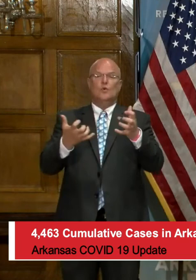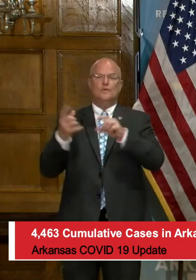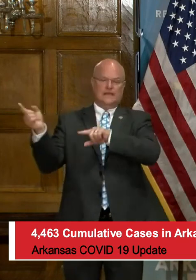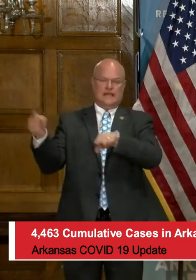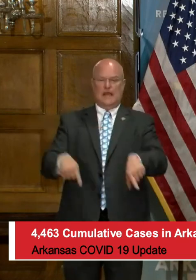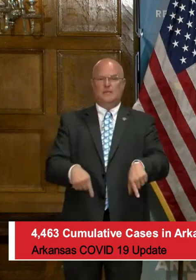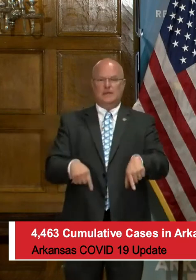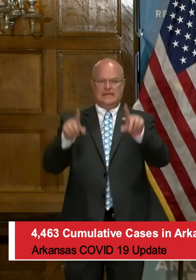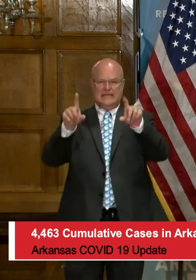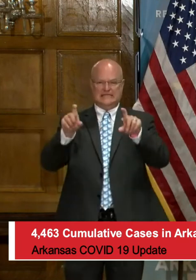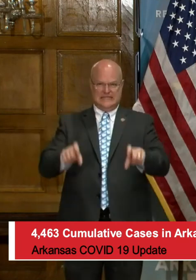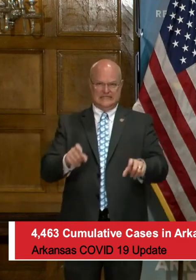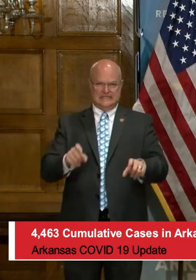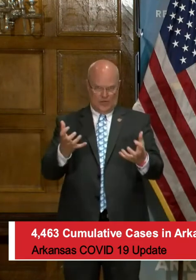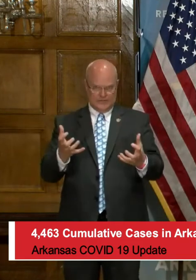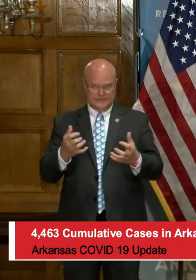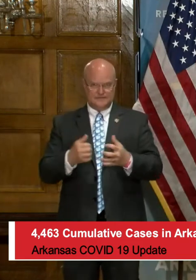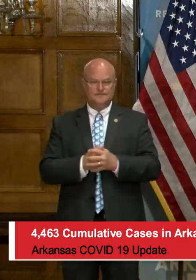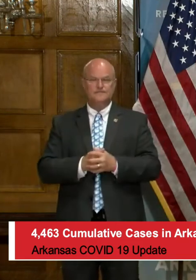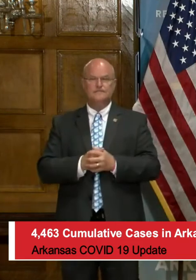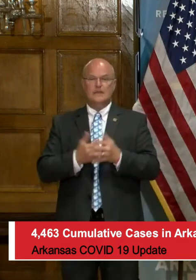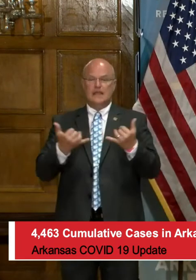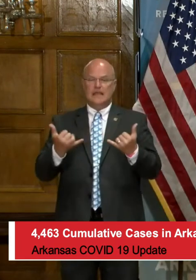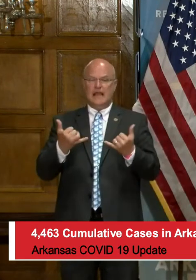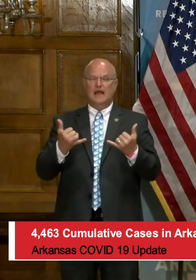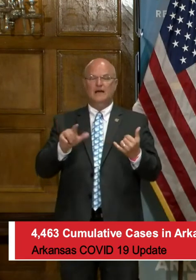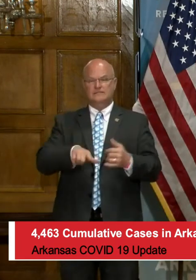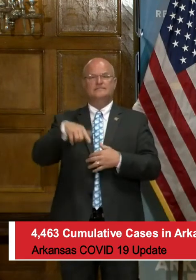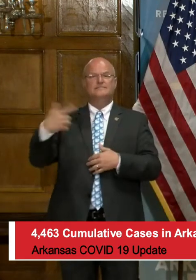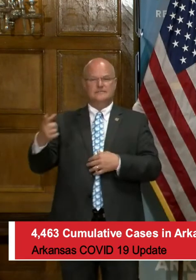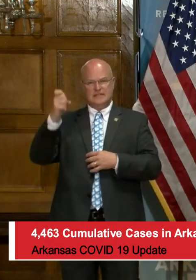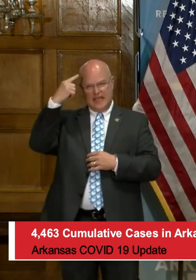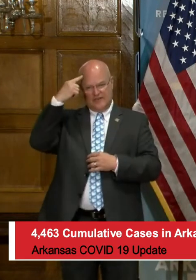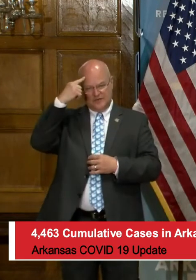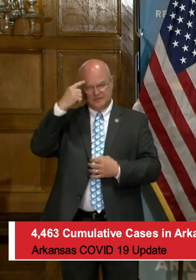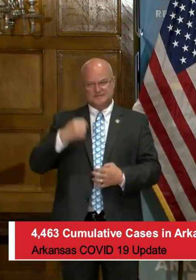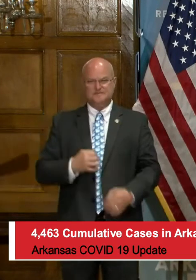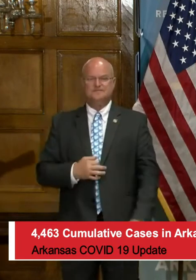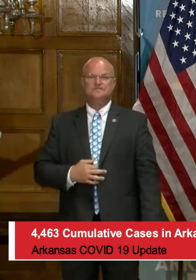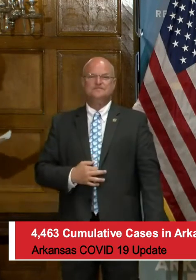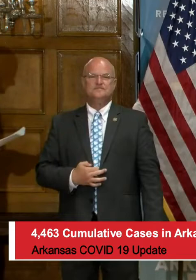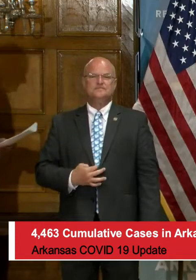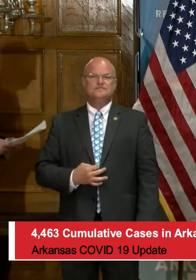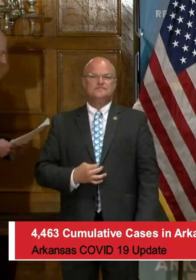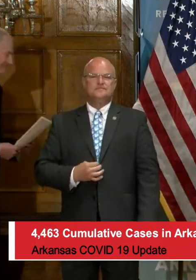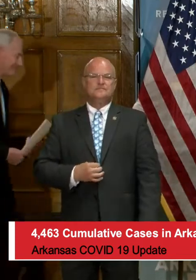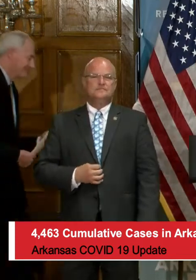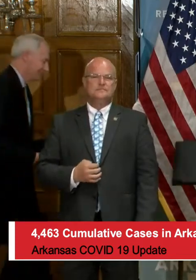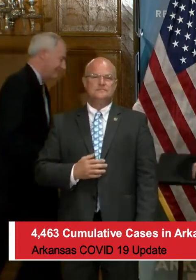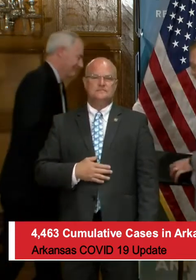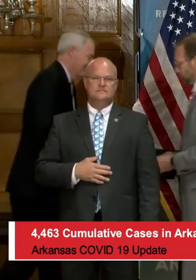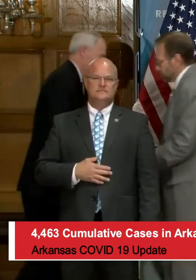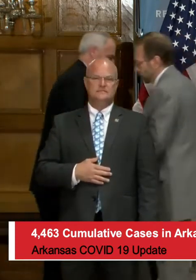come in and get tested. With that, I'll go ahead and turn it back over to the governor.